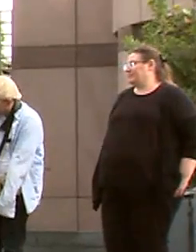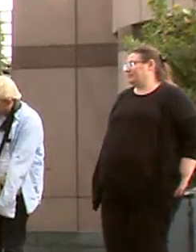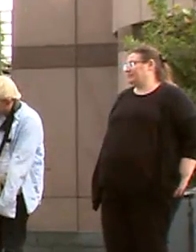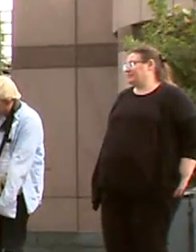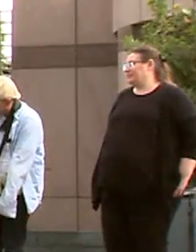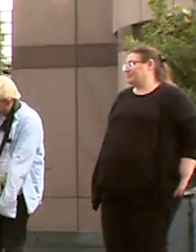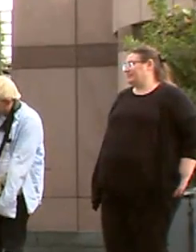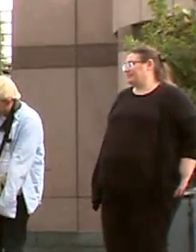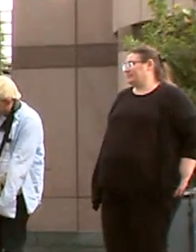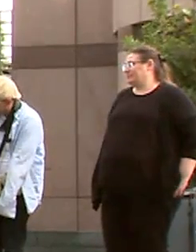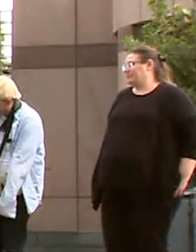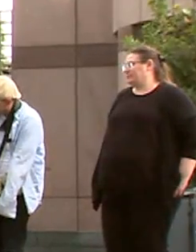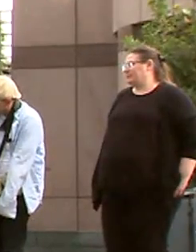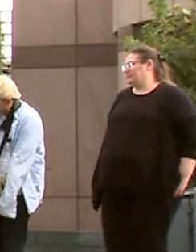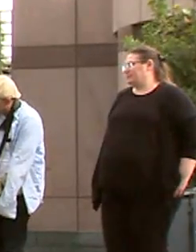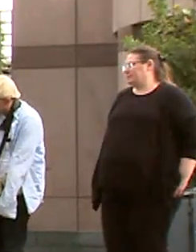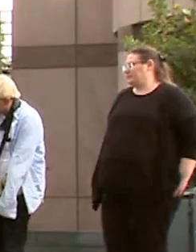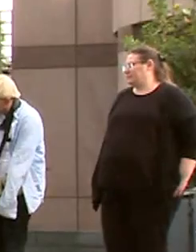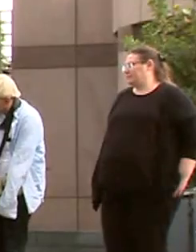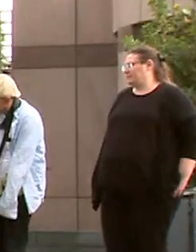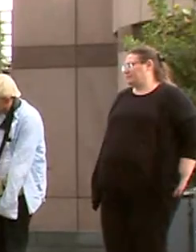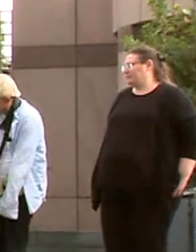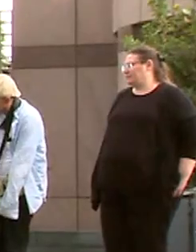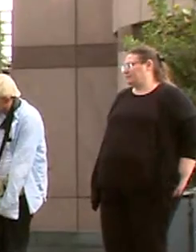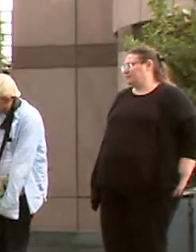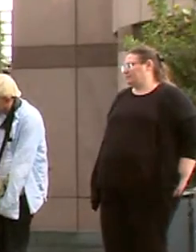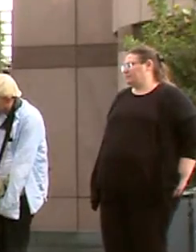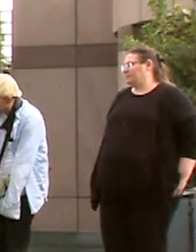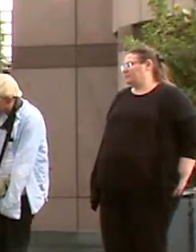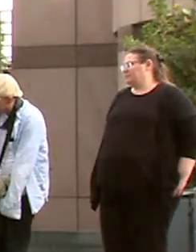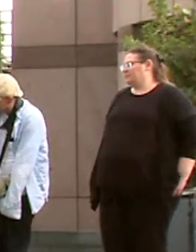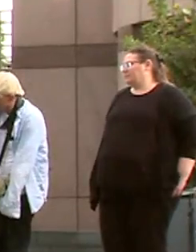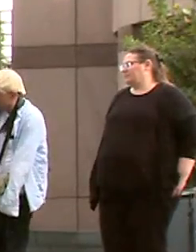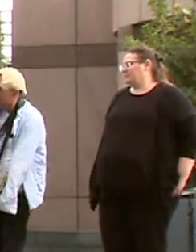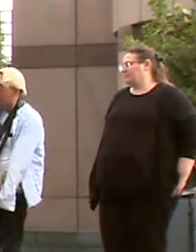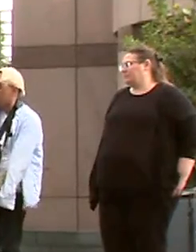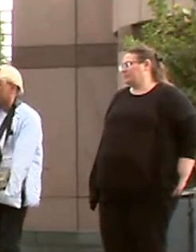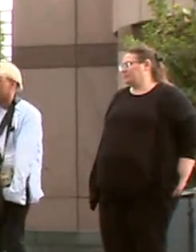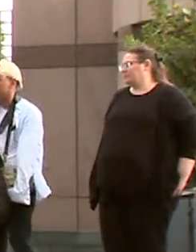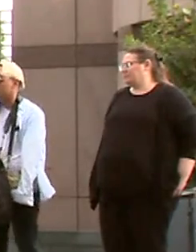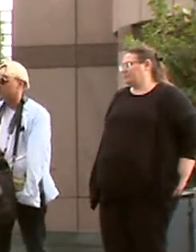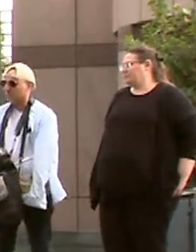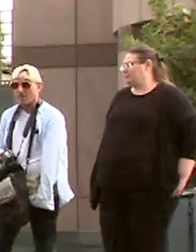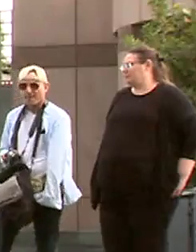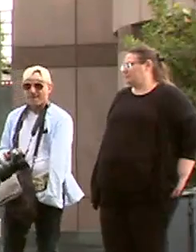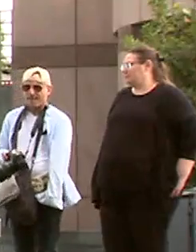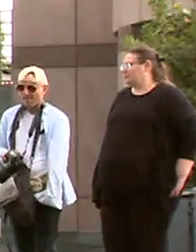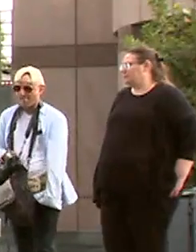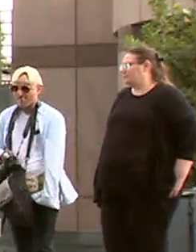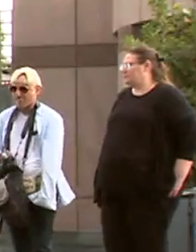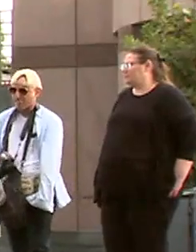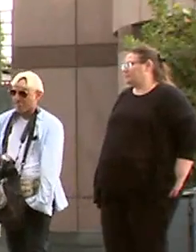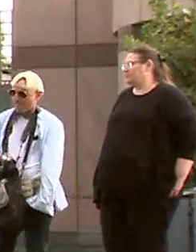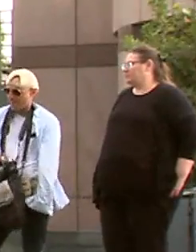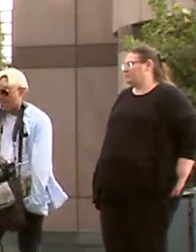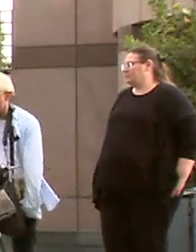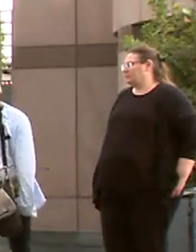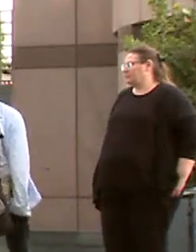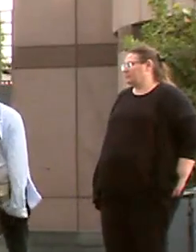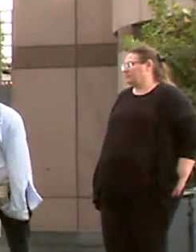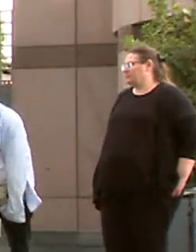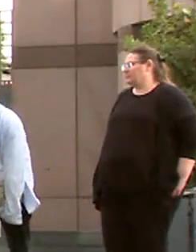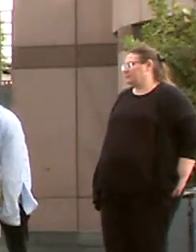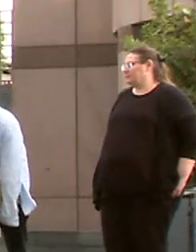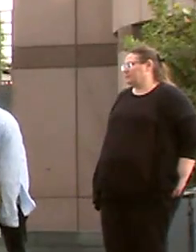a disability, Yeah. where they're bringing biases or bringing kind of, you know, they're rehashing narratives that we've seen before, which